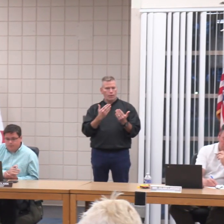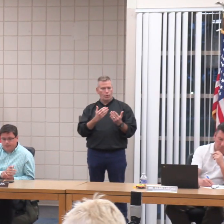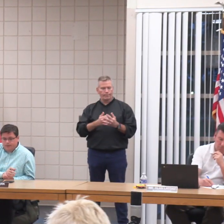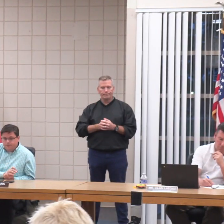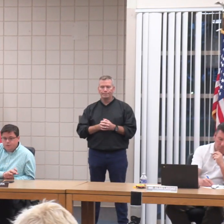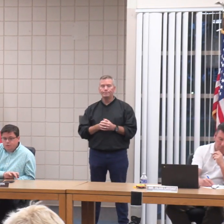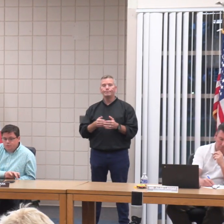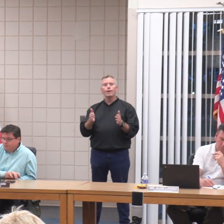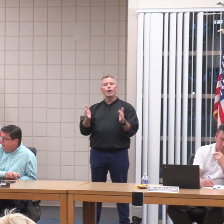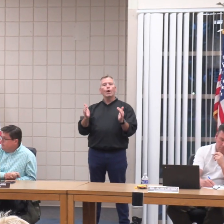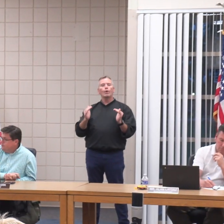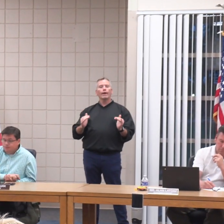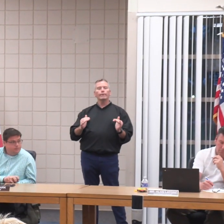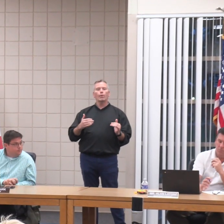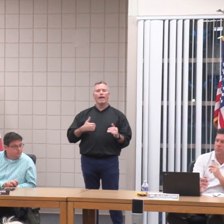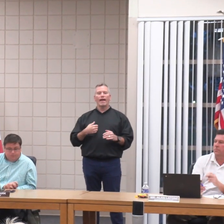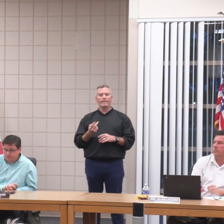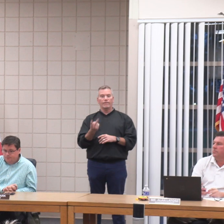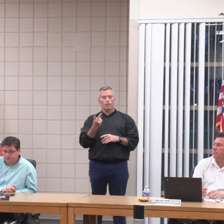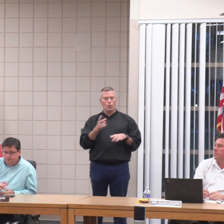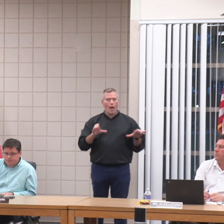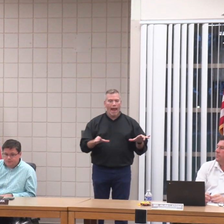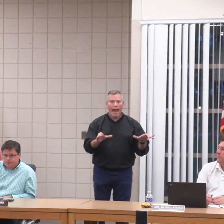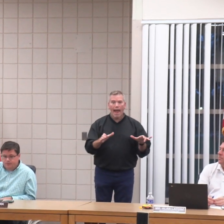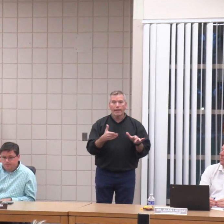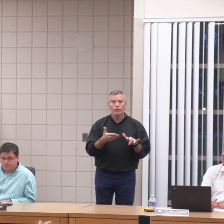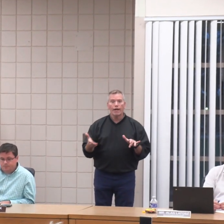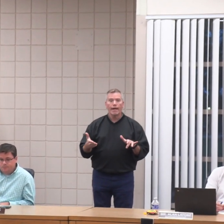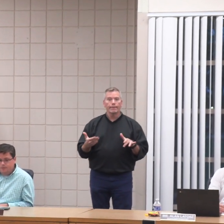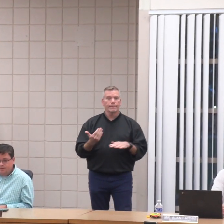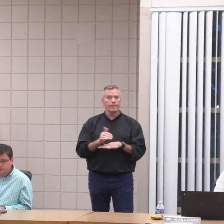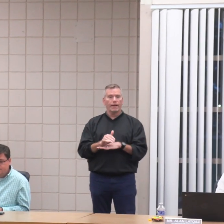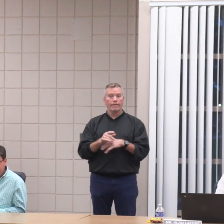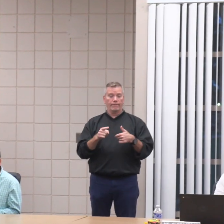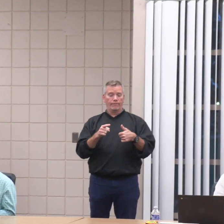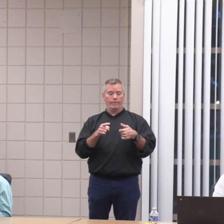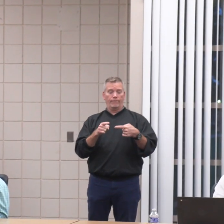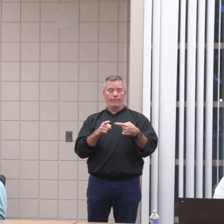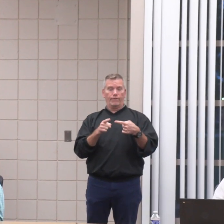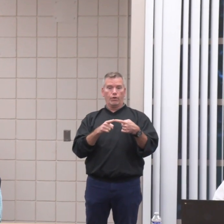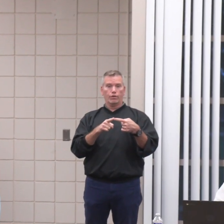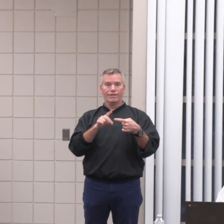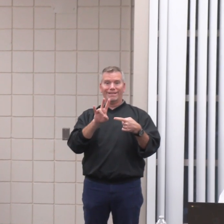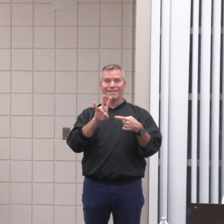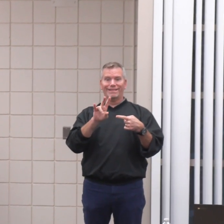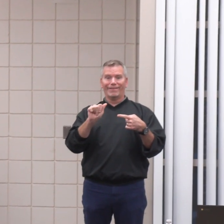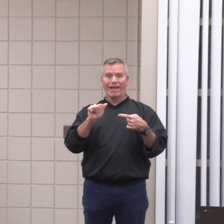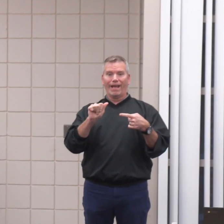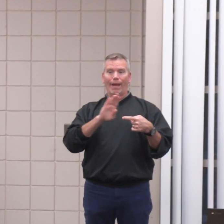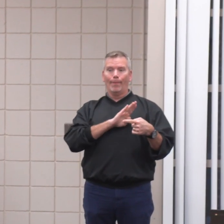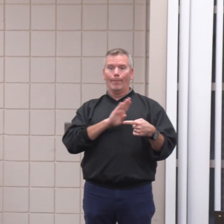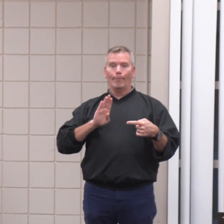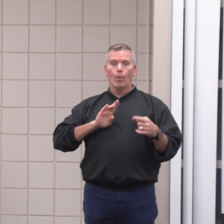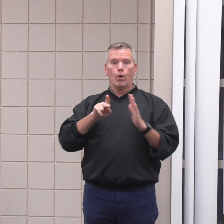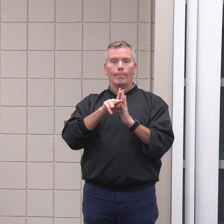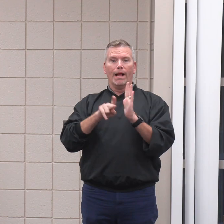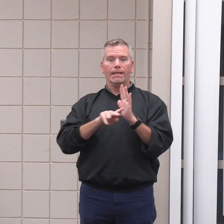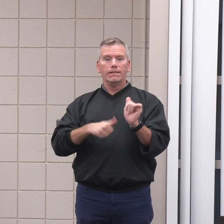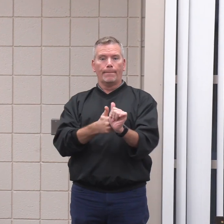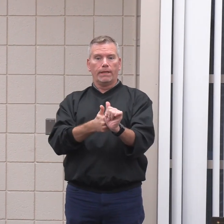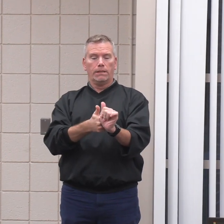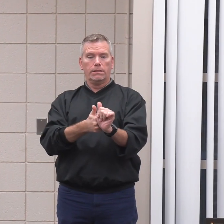All right, we have two action items this evening. First item 7A, board policy updates.